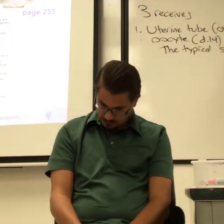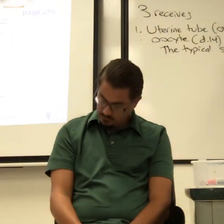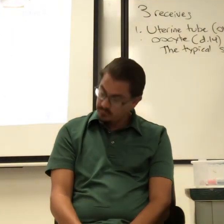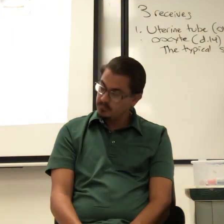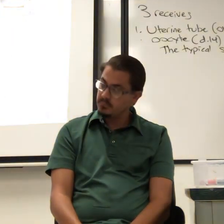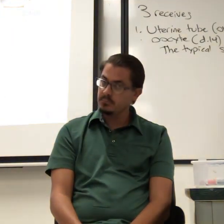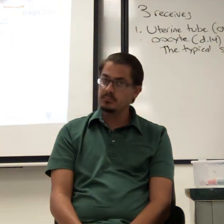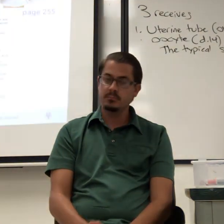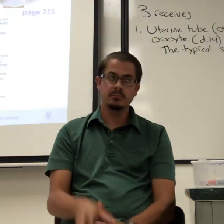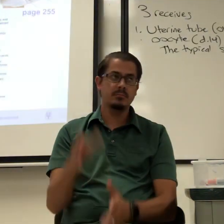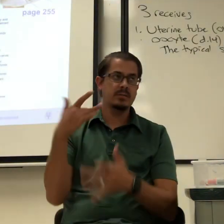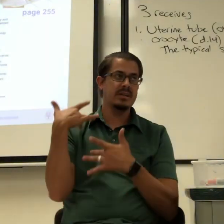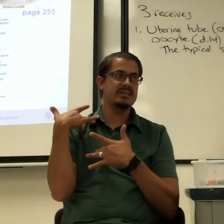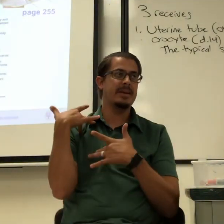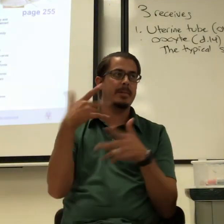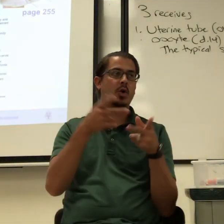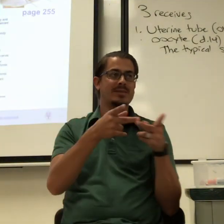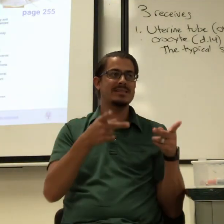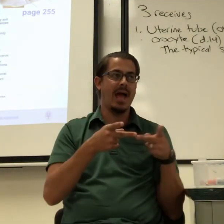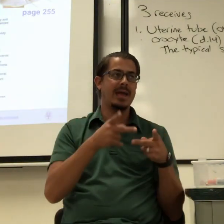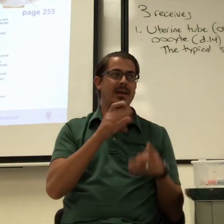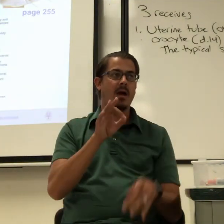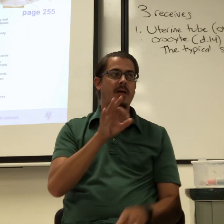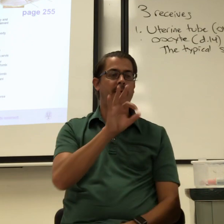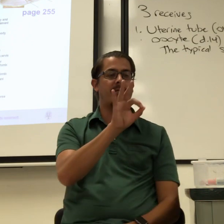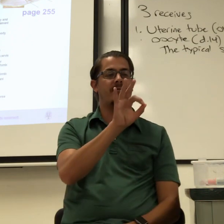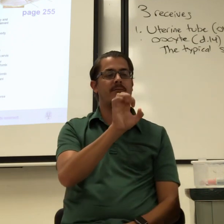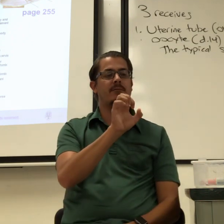The typical site of fertilization